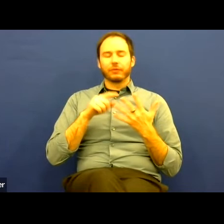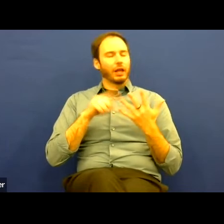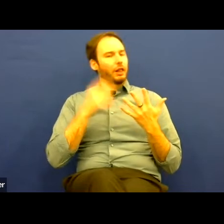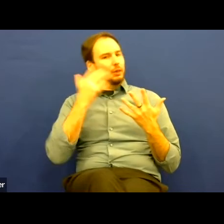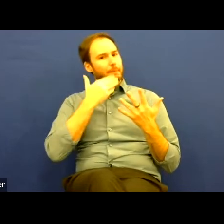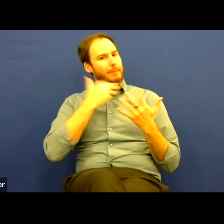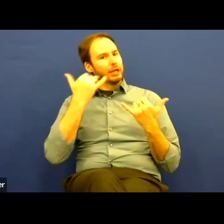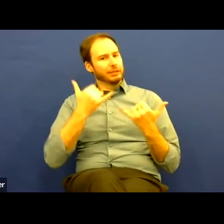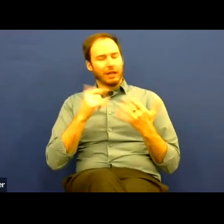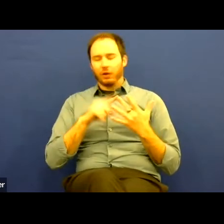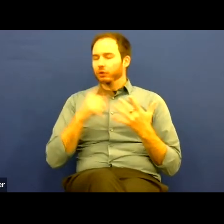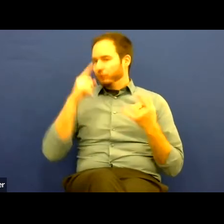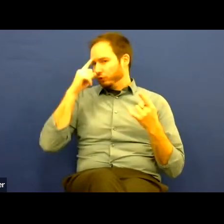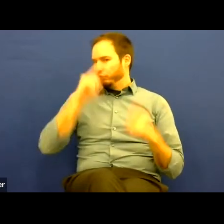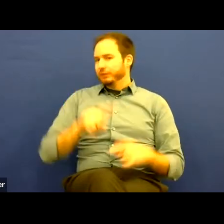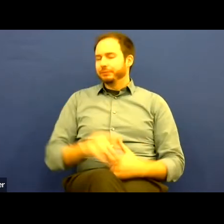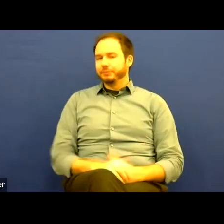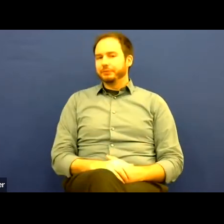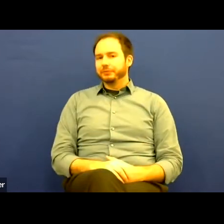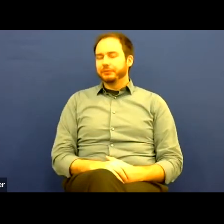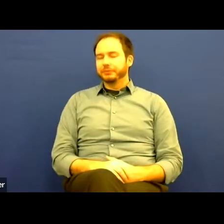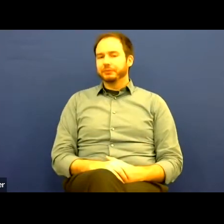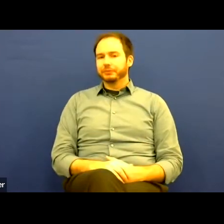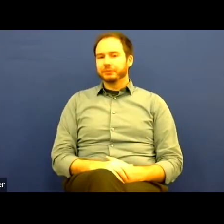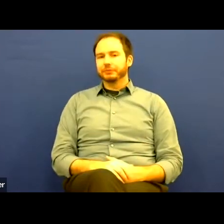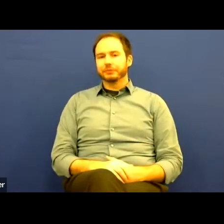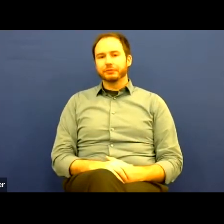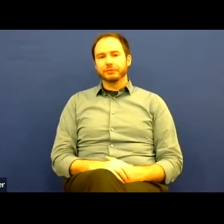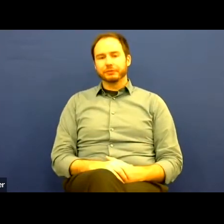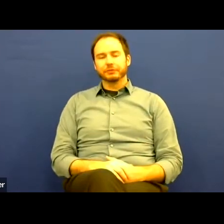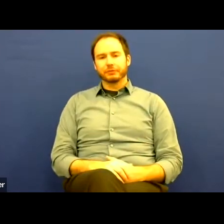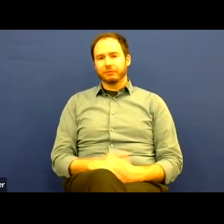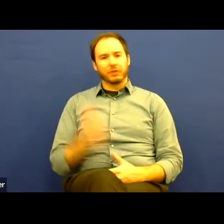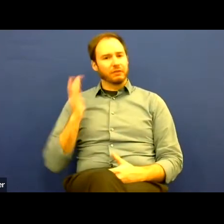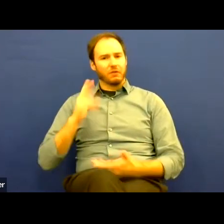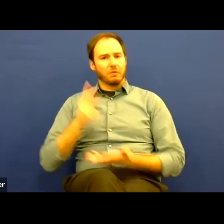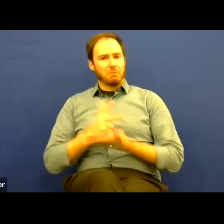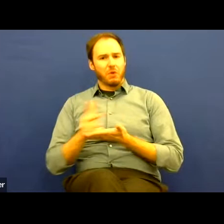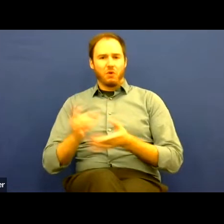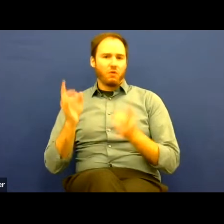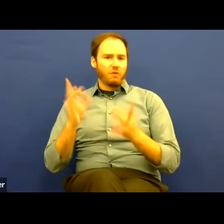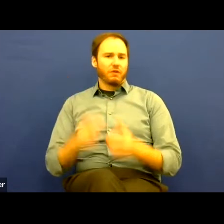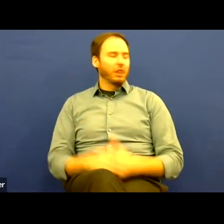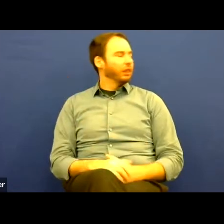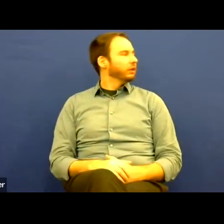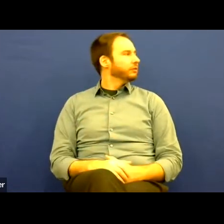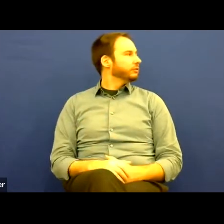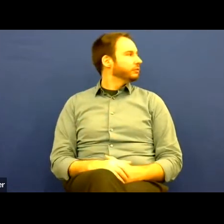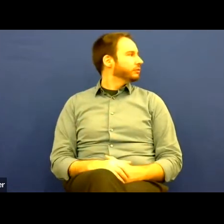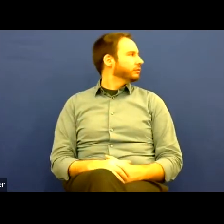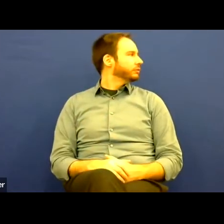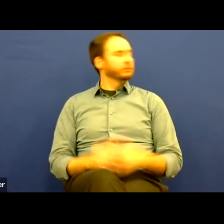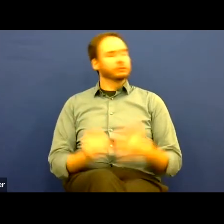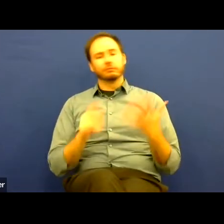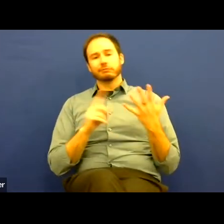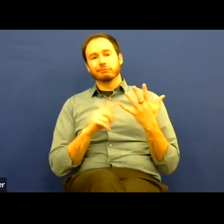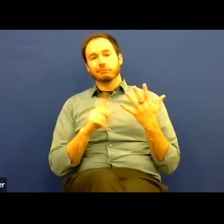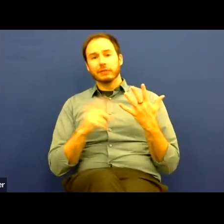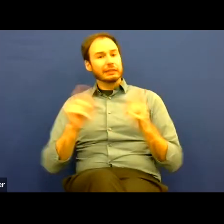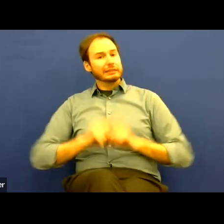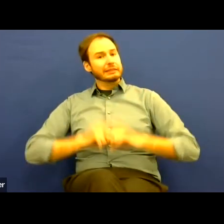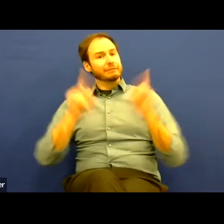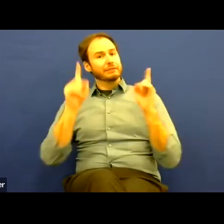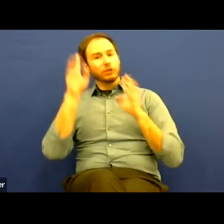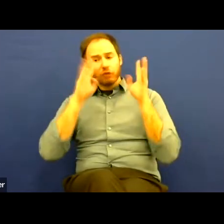better though. it does, it's a lot better than an empty sea Parking of lot, it was asphalt. terrible. Yep. Mhm. It's something different.